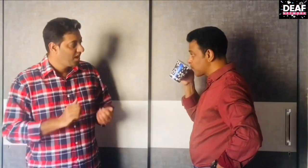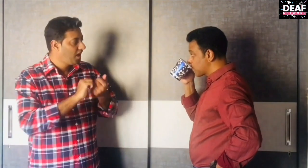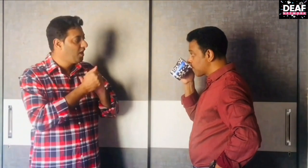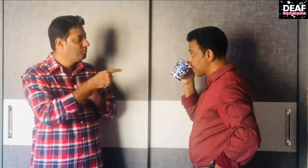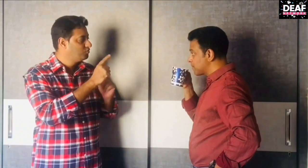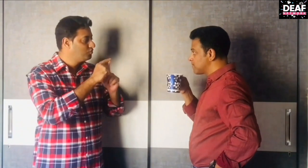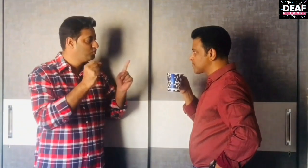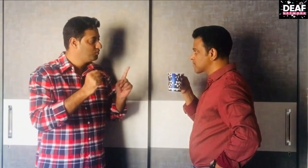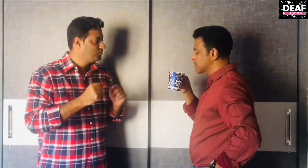How are you doing?